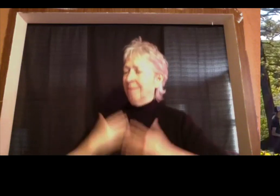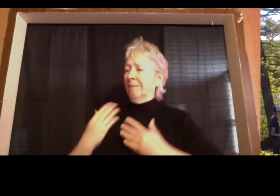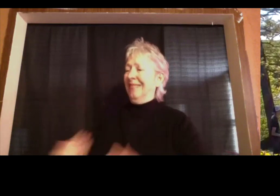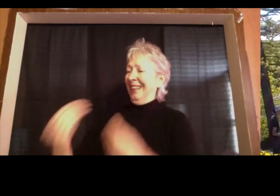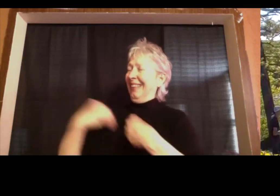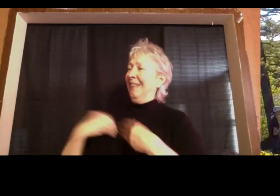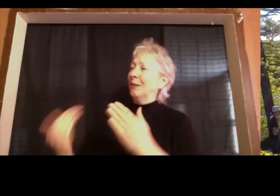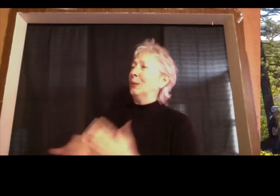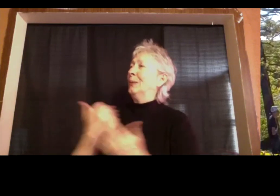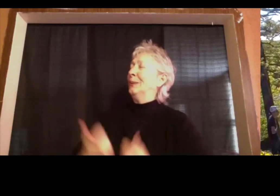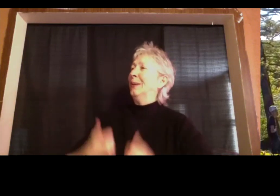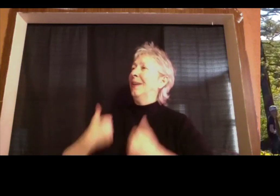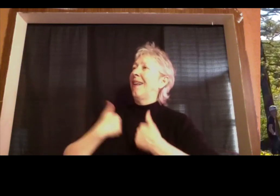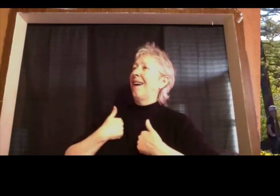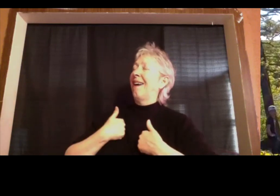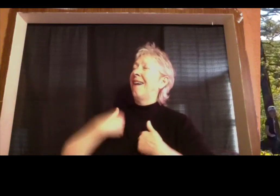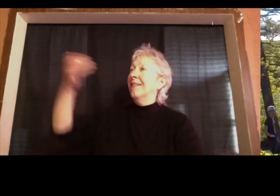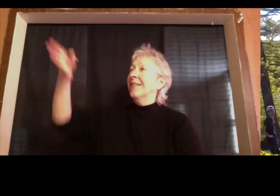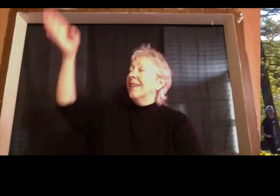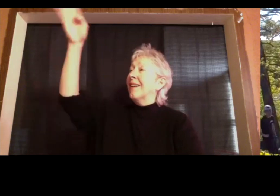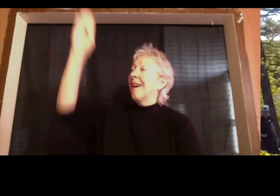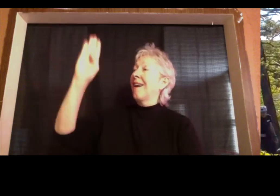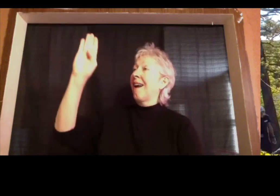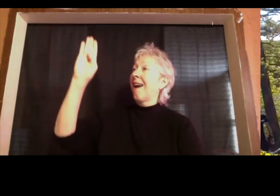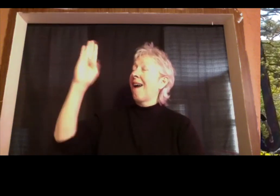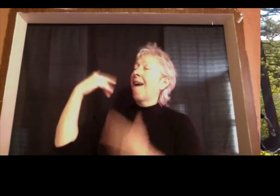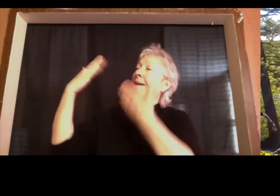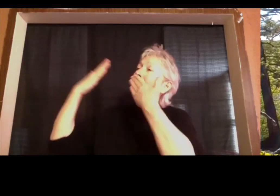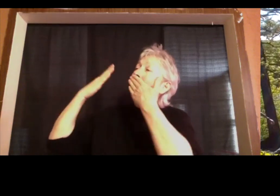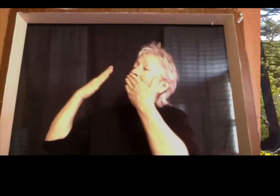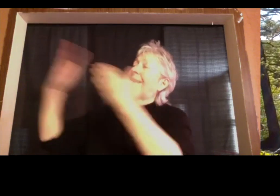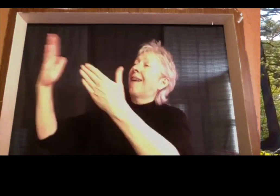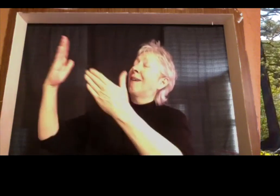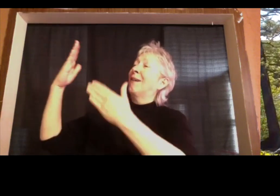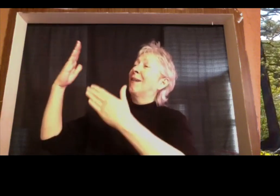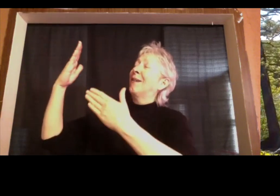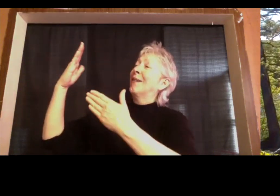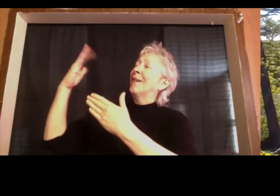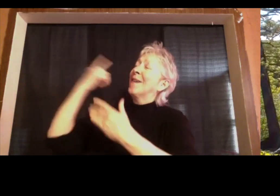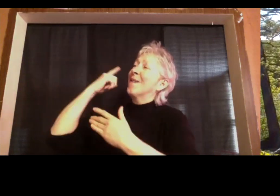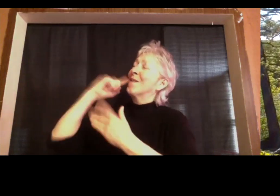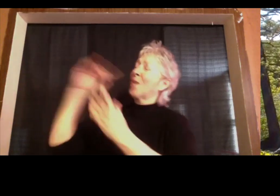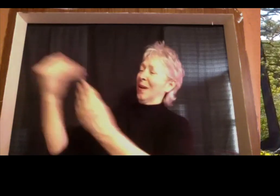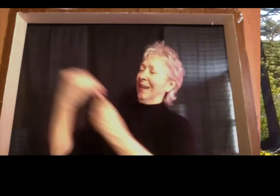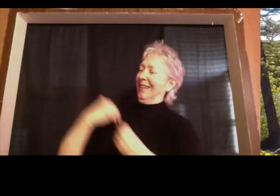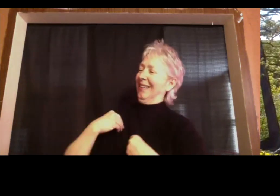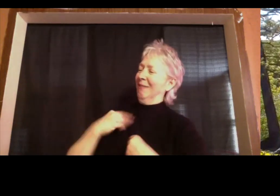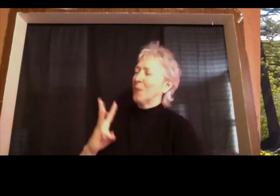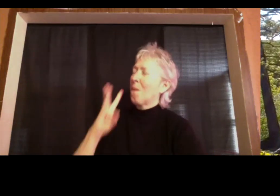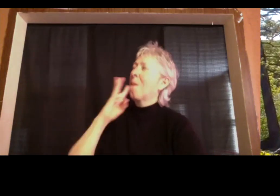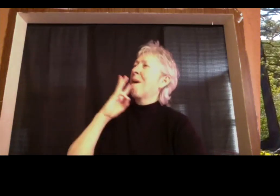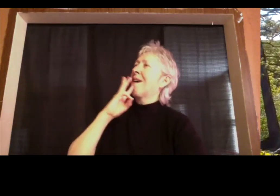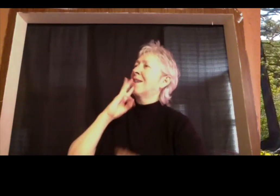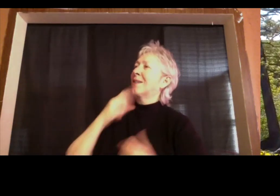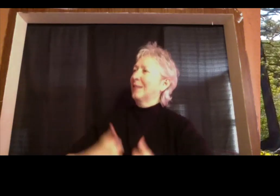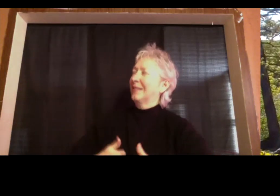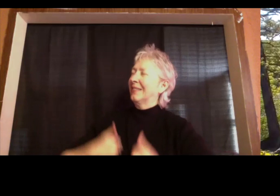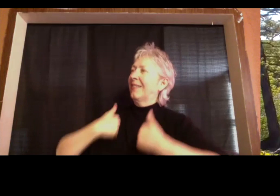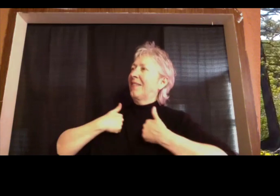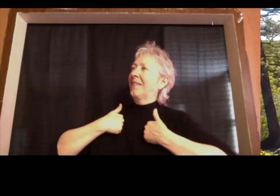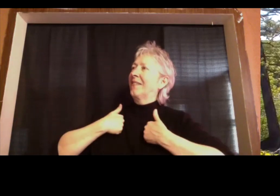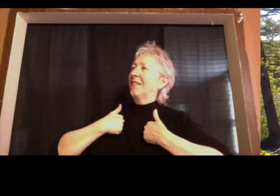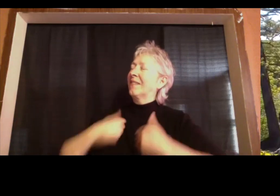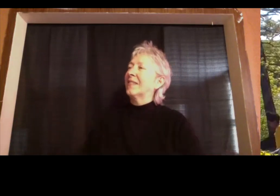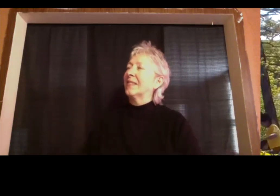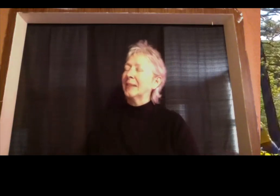Held in this promise, we give you thanks, O God, for the waters of life.